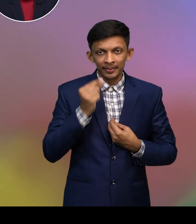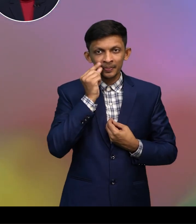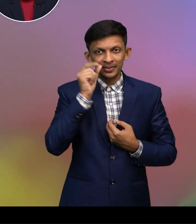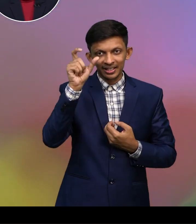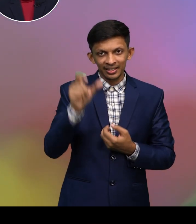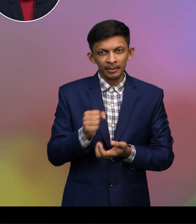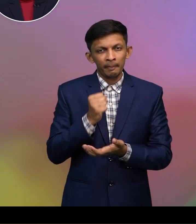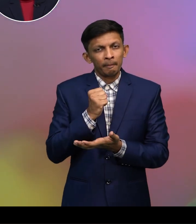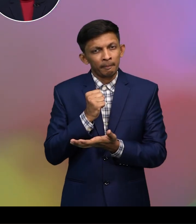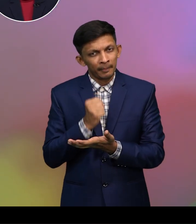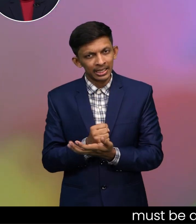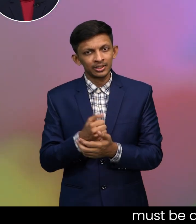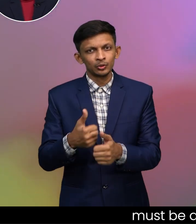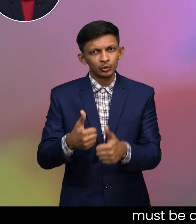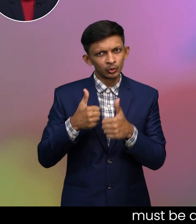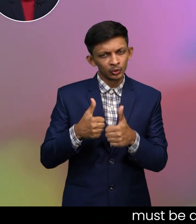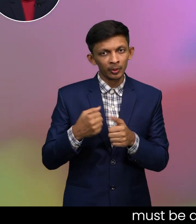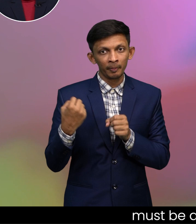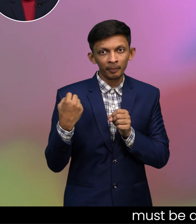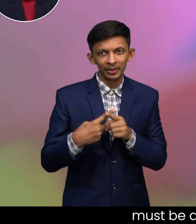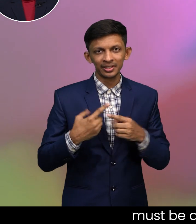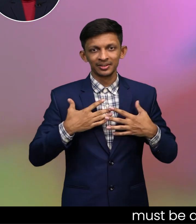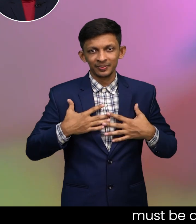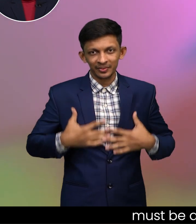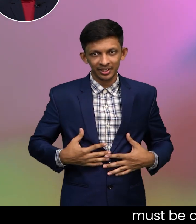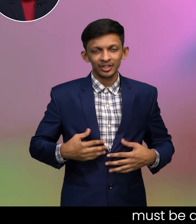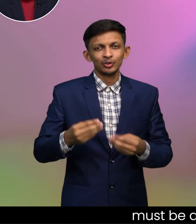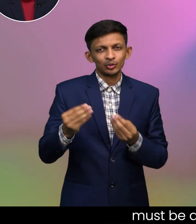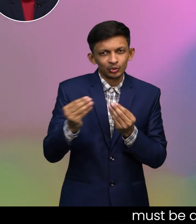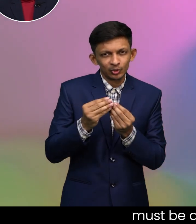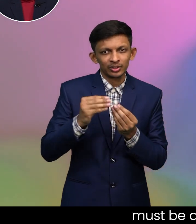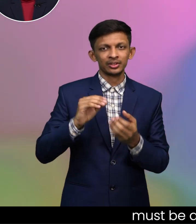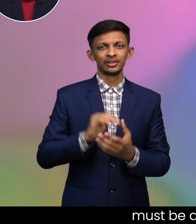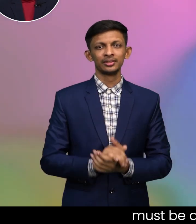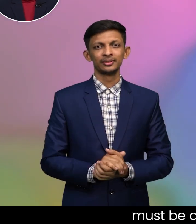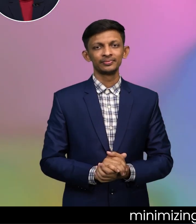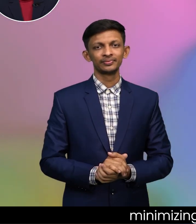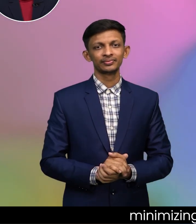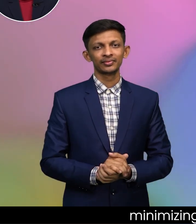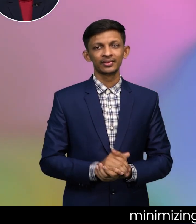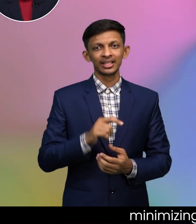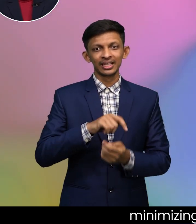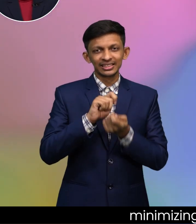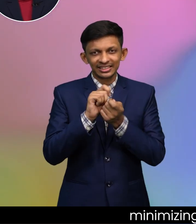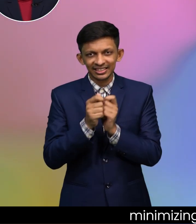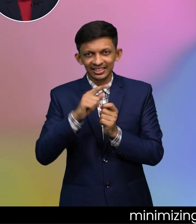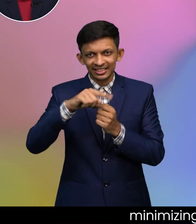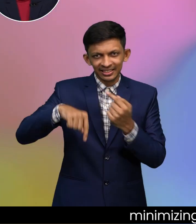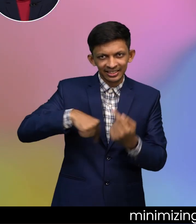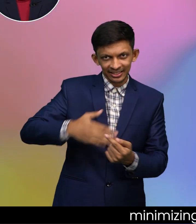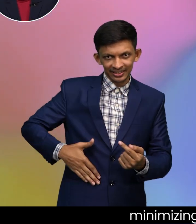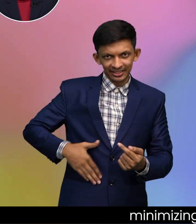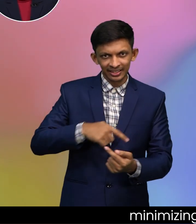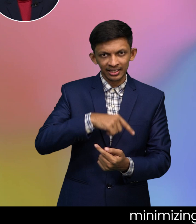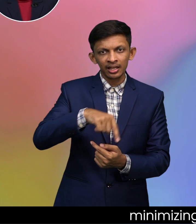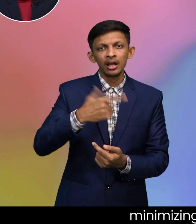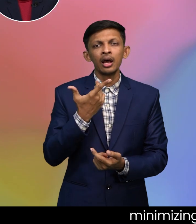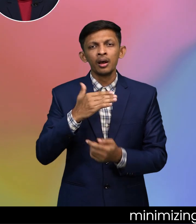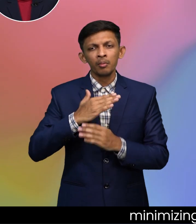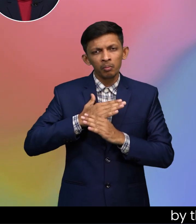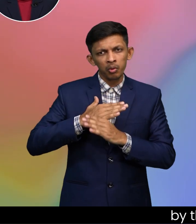Yes. Kidney transplantation is the best long-term solution for kidney failure or